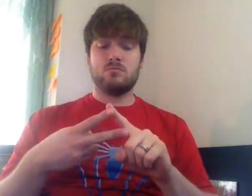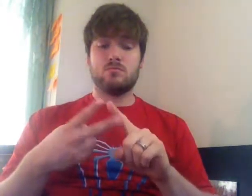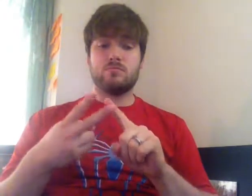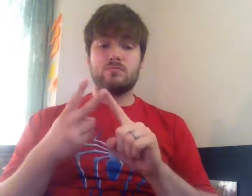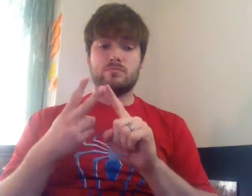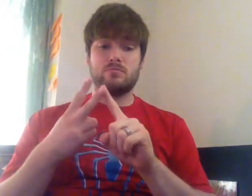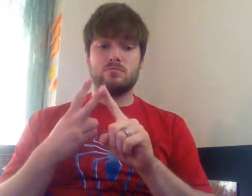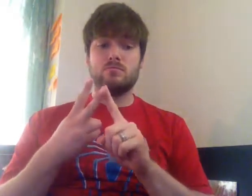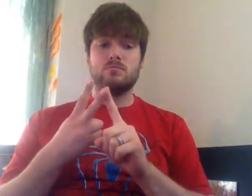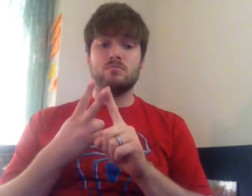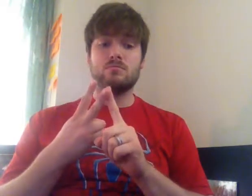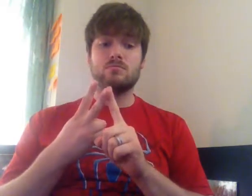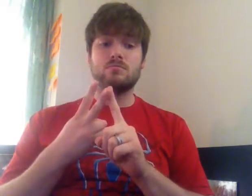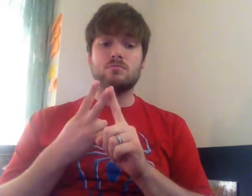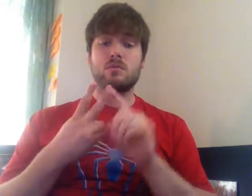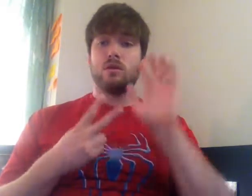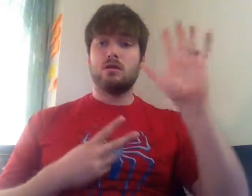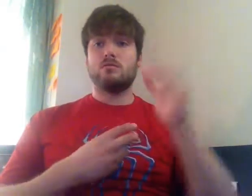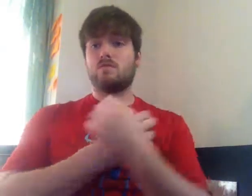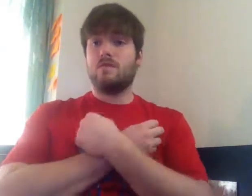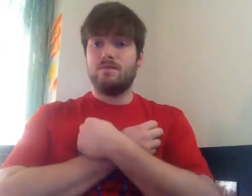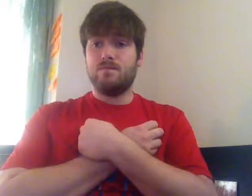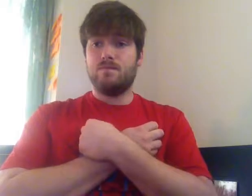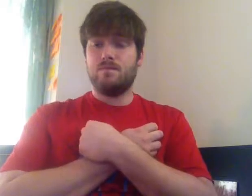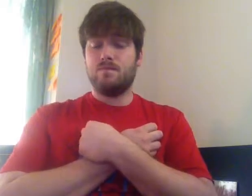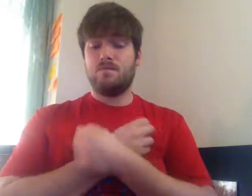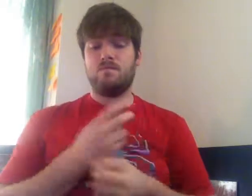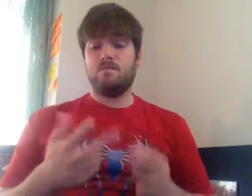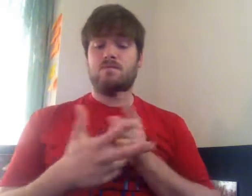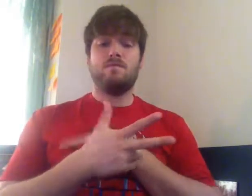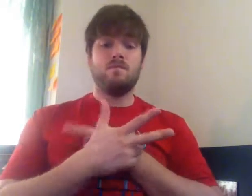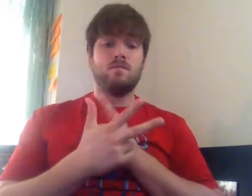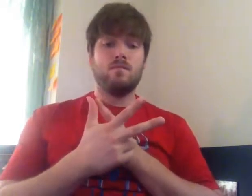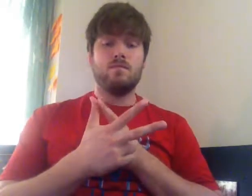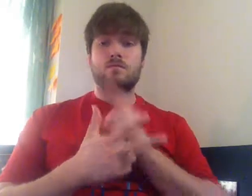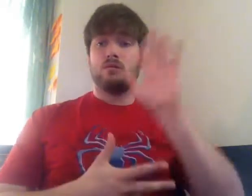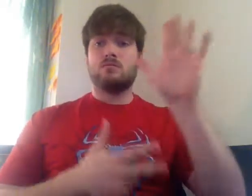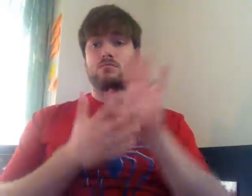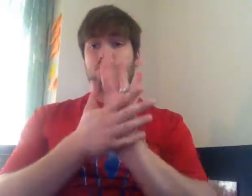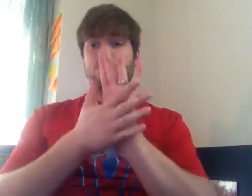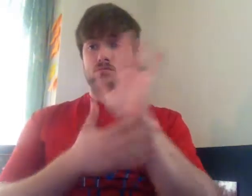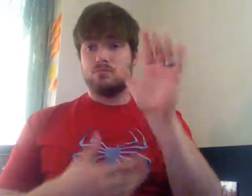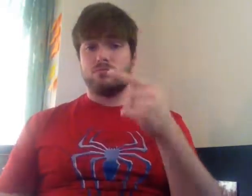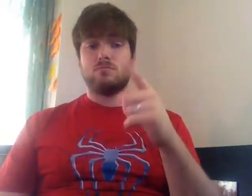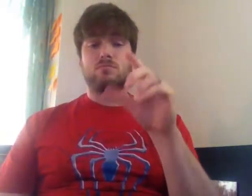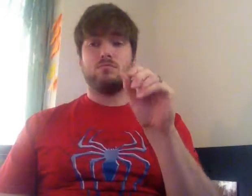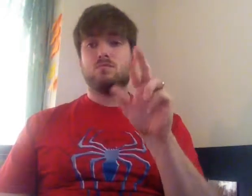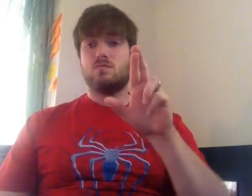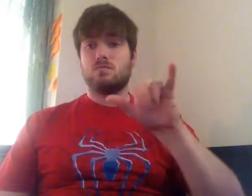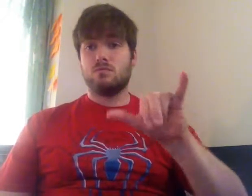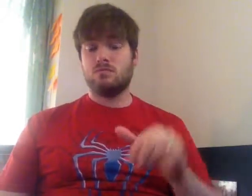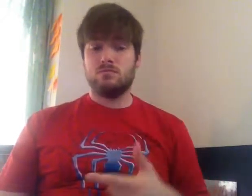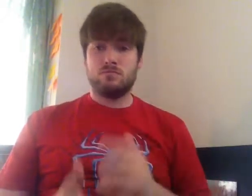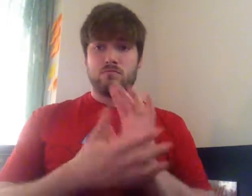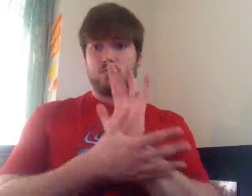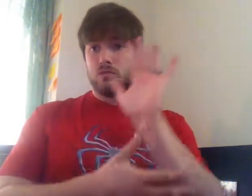of tropical development going to continue? No, I don't think so, and here's why. I look out to the west, and there's an area